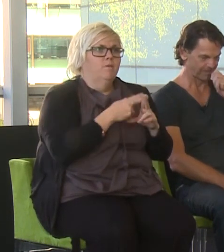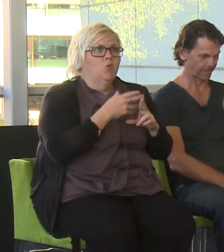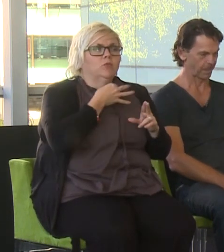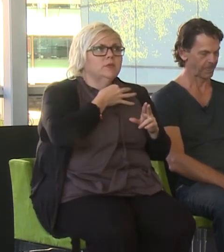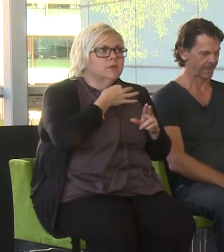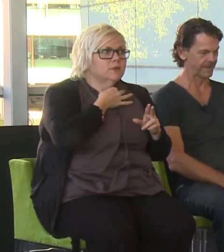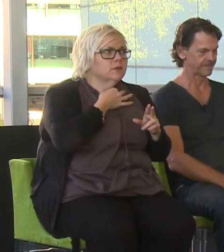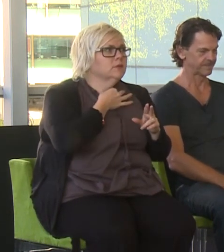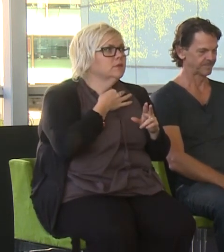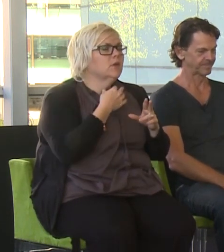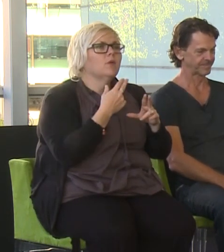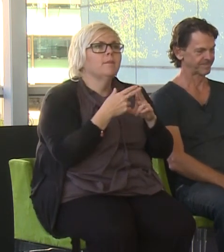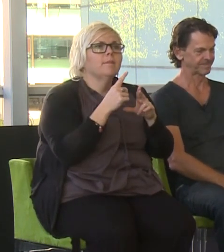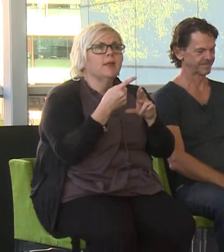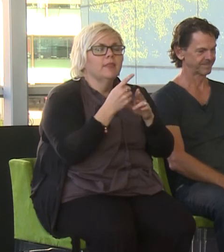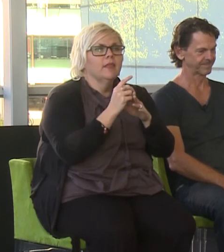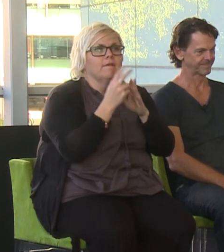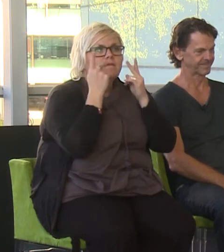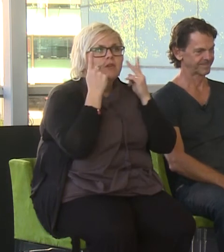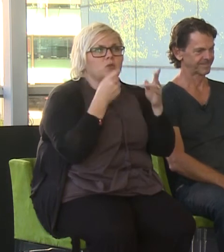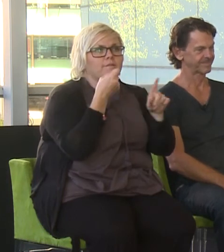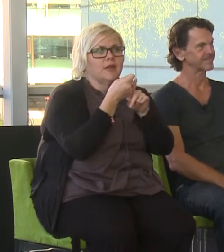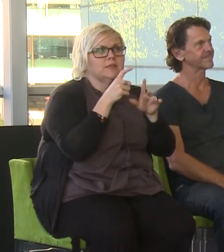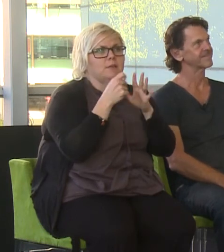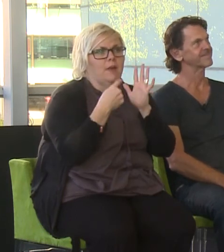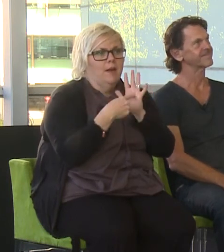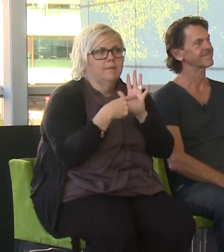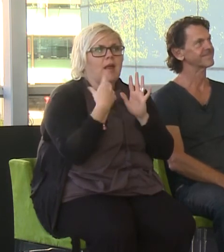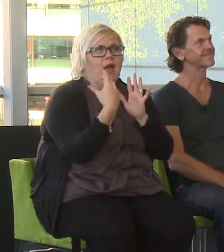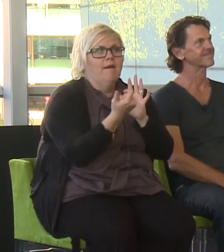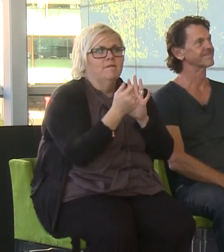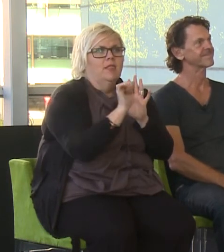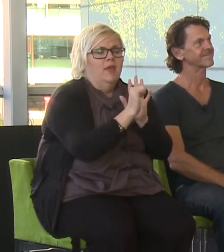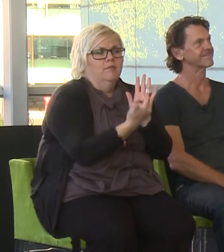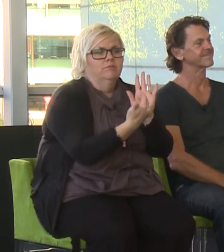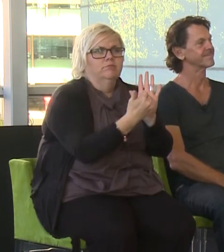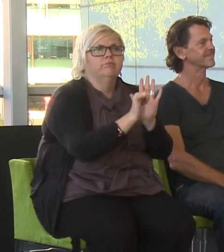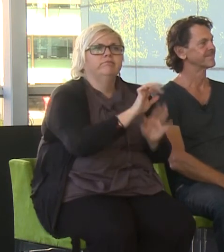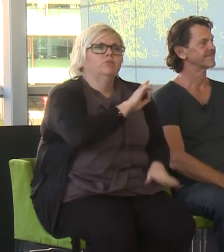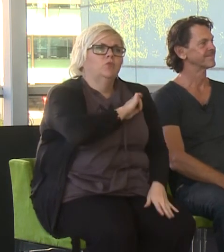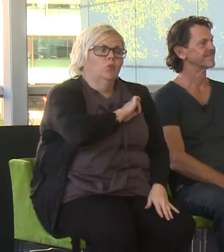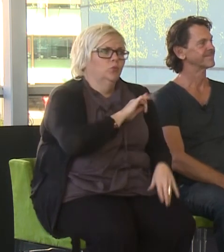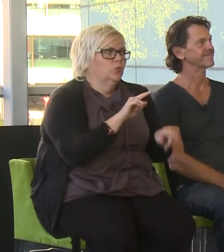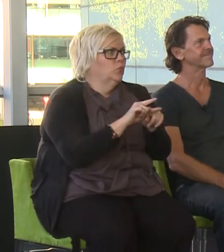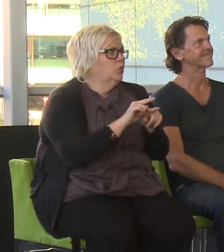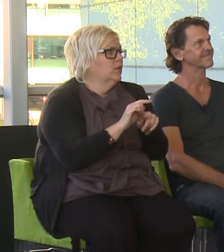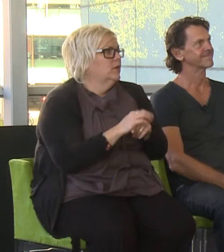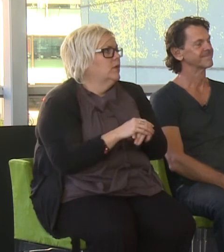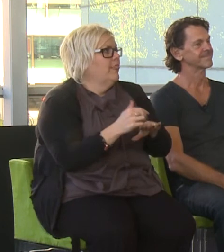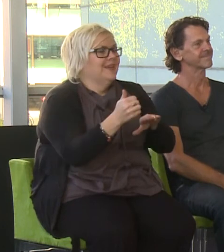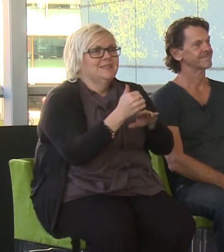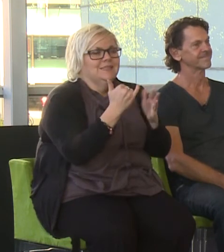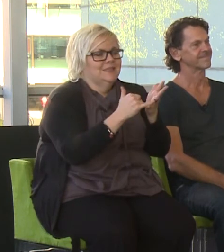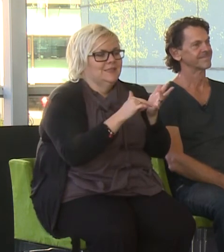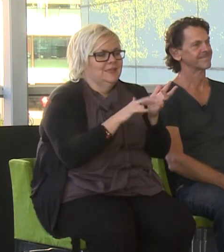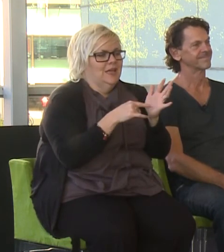the visual effects department provide a reassuring safety net. Now the stunt performers, they have very little